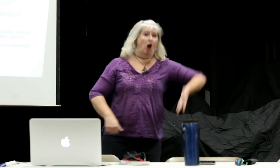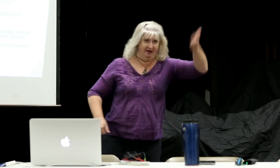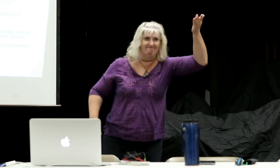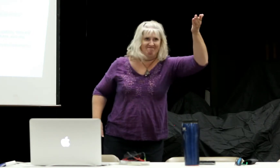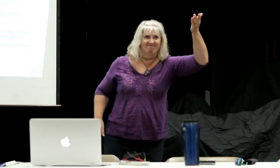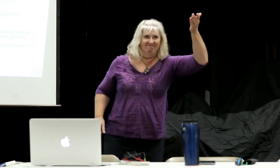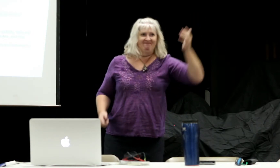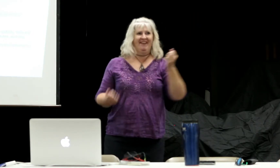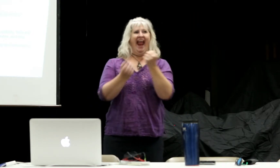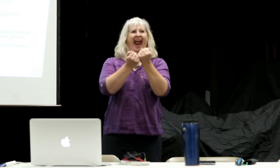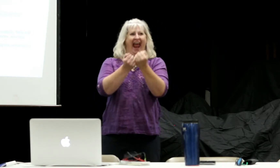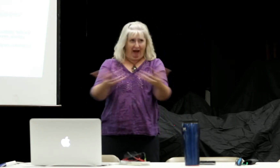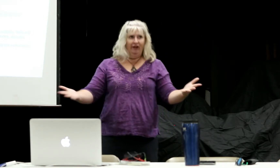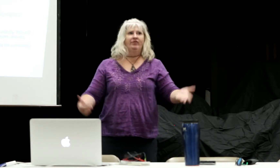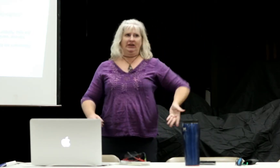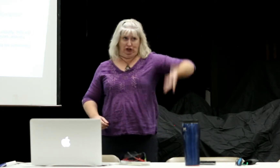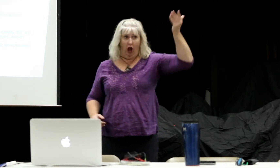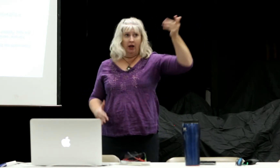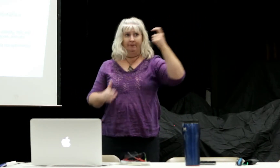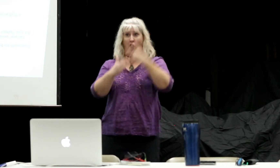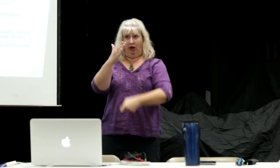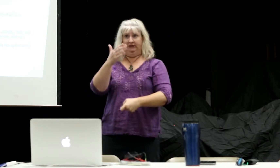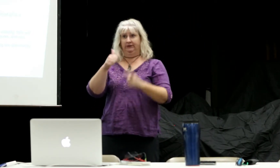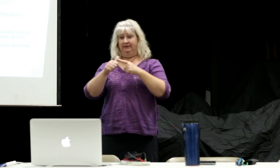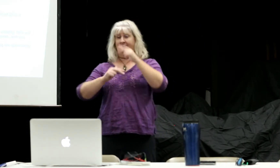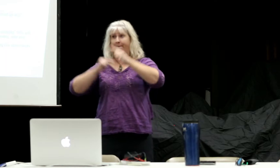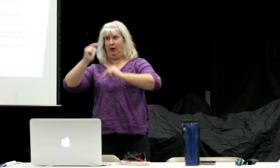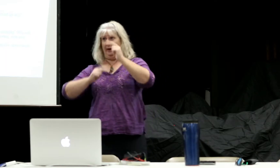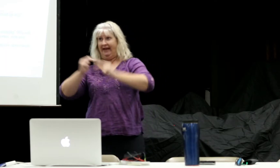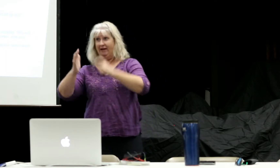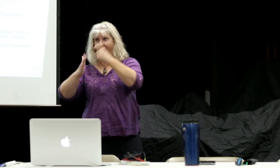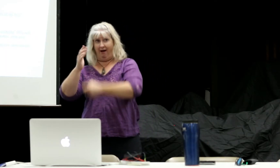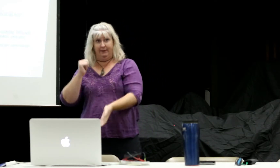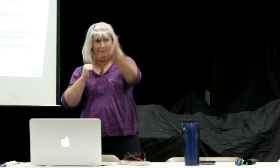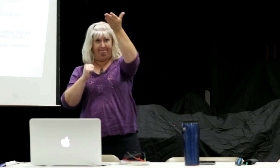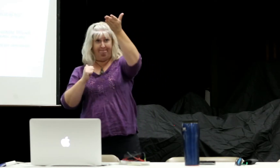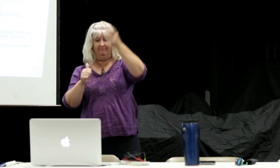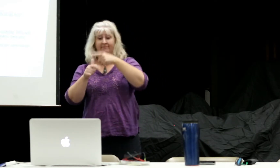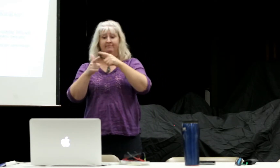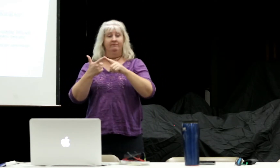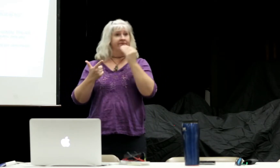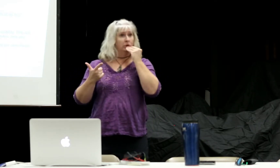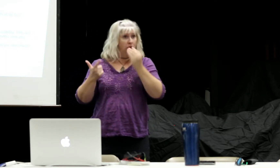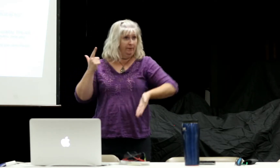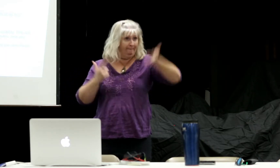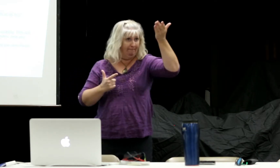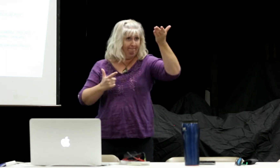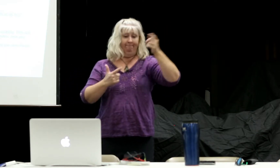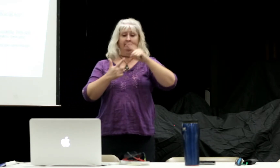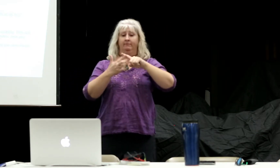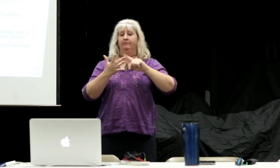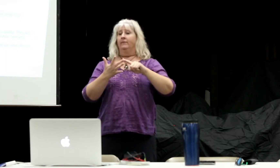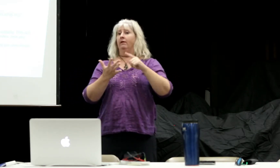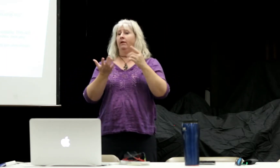So the costs have gone up for everything in the economy. The cost for the building went up. The cost for food has